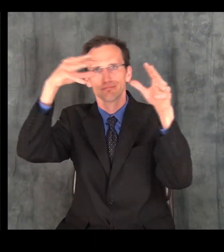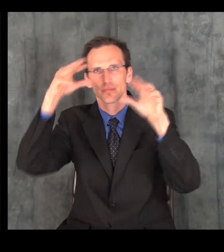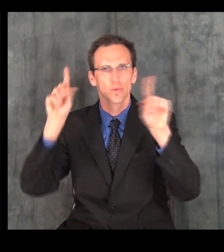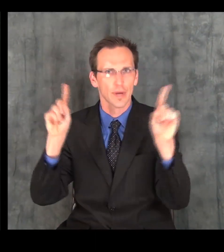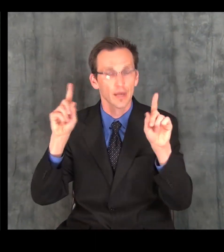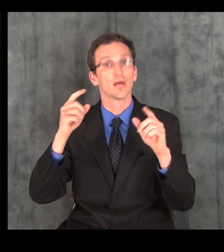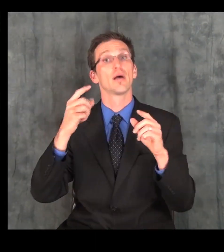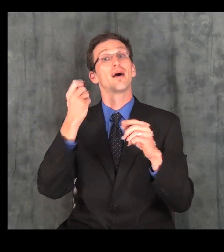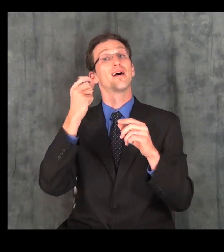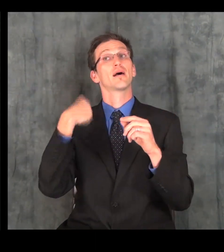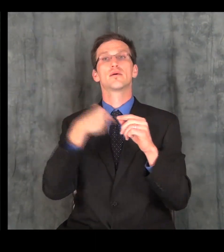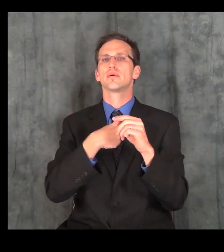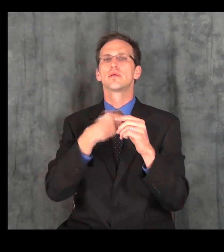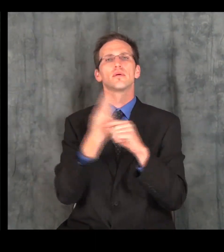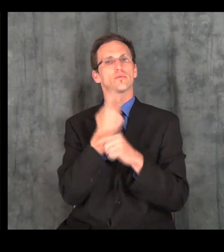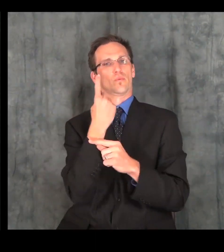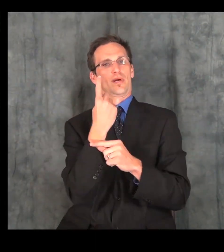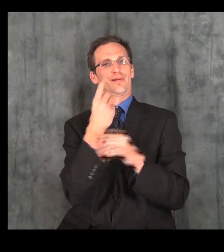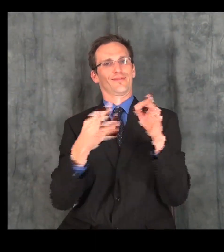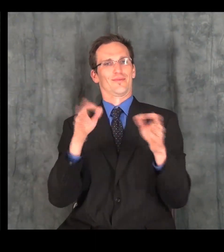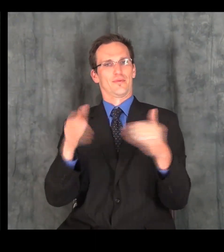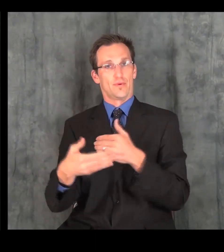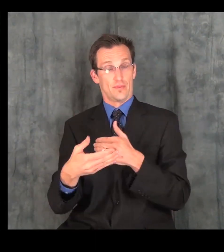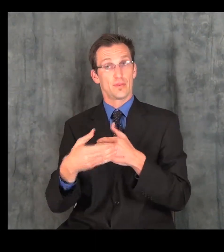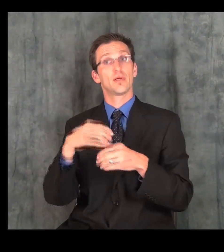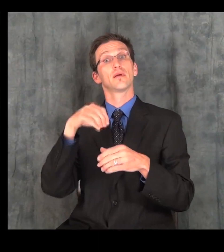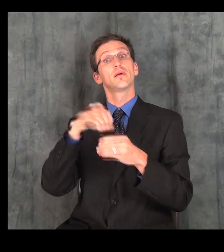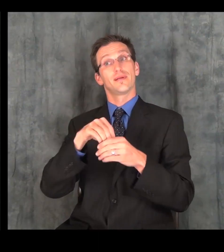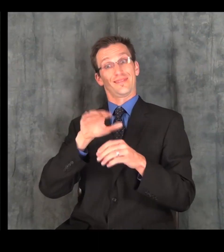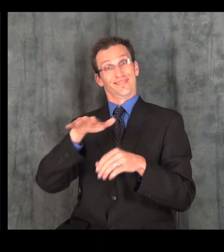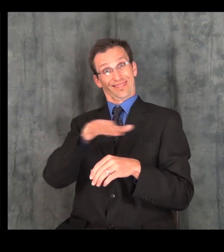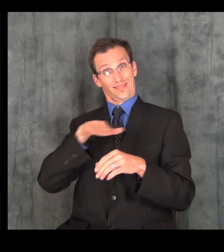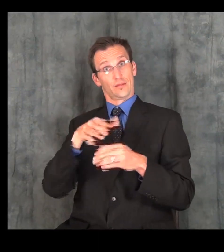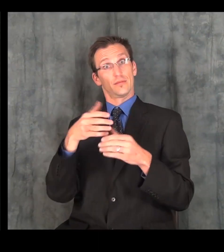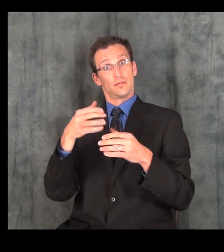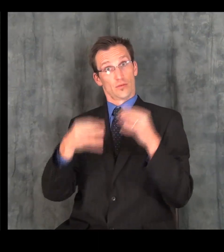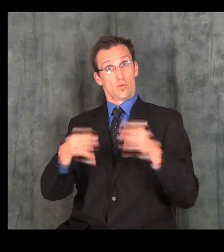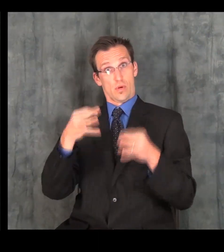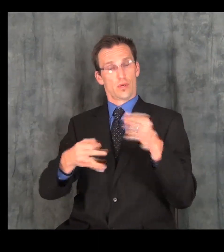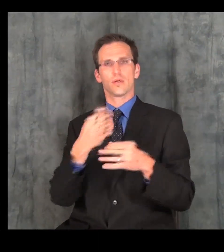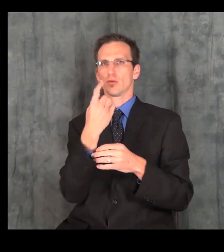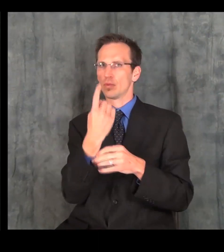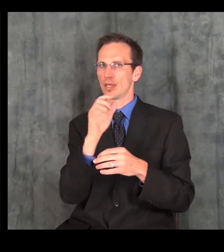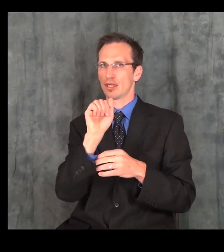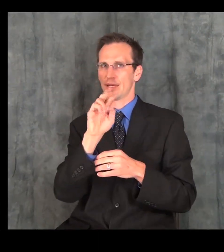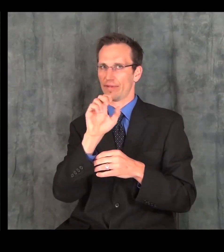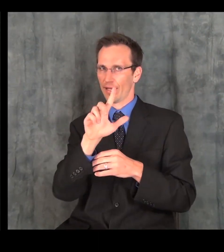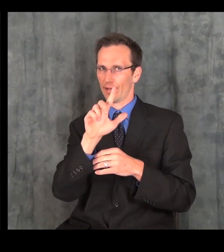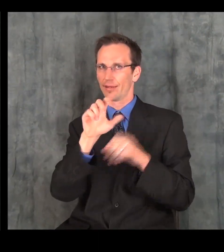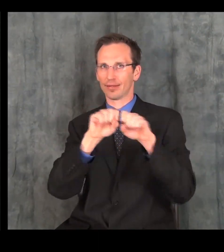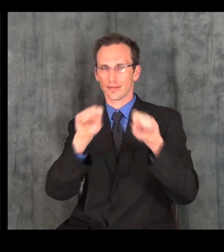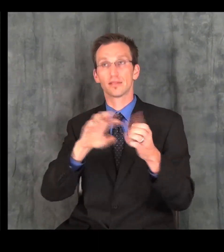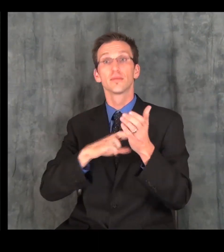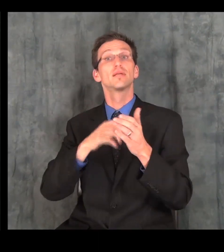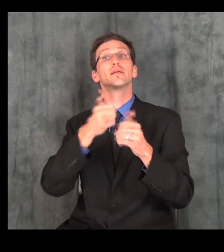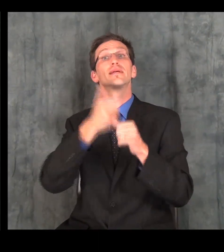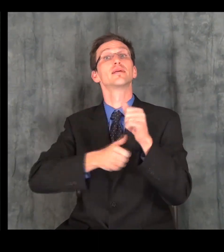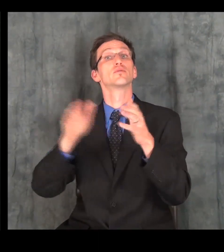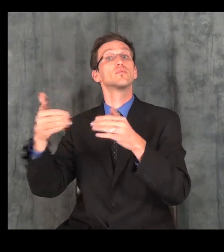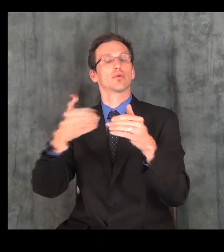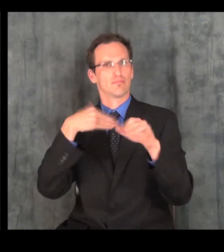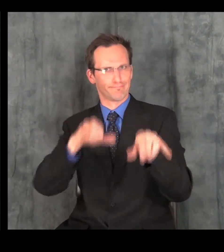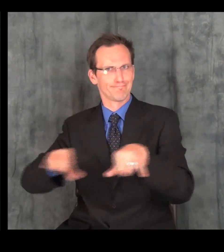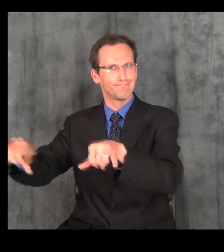courtroom, and even though the AVL system in the New South Wales courts is uniform, so they have the same system in all the courts,